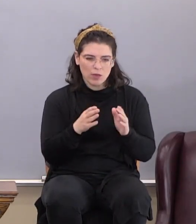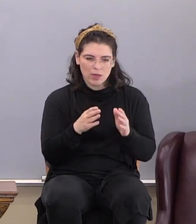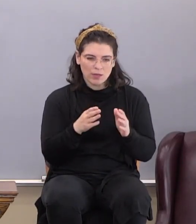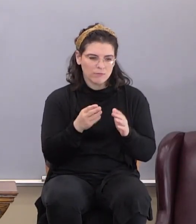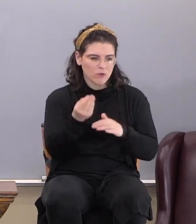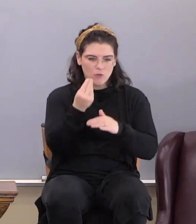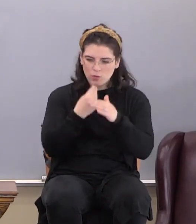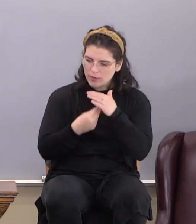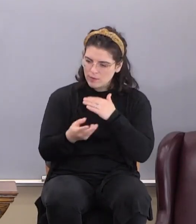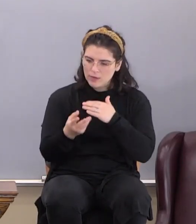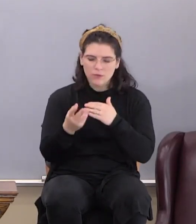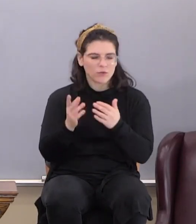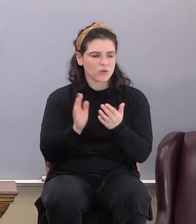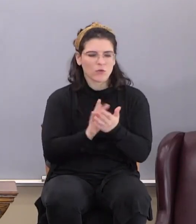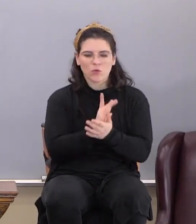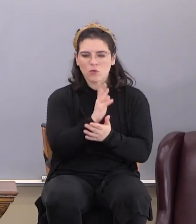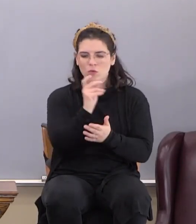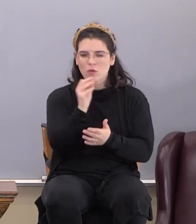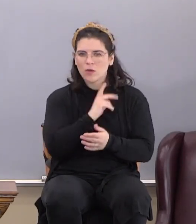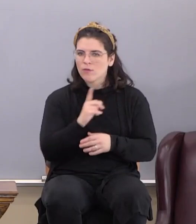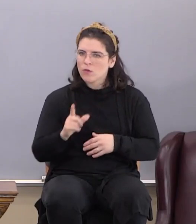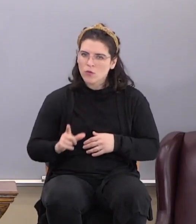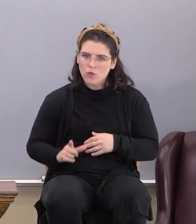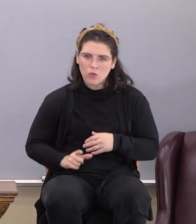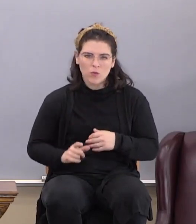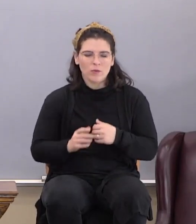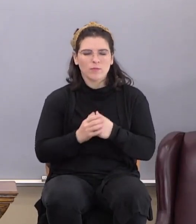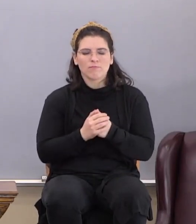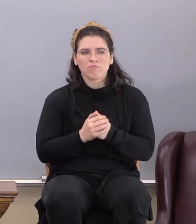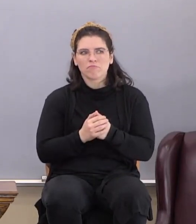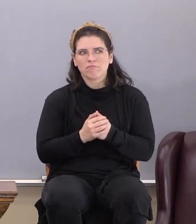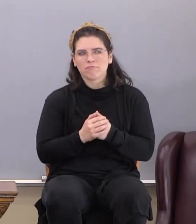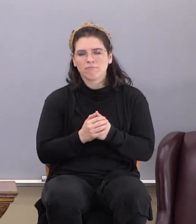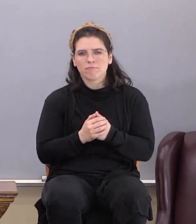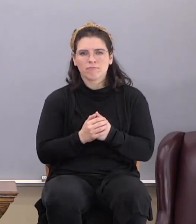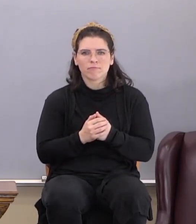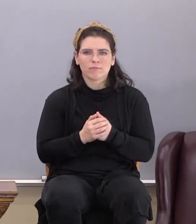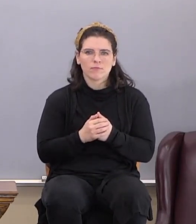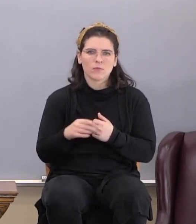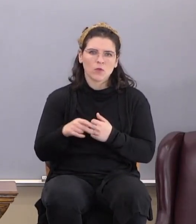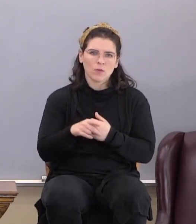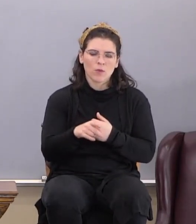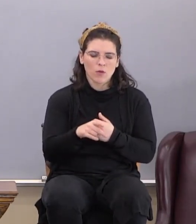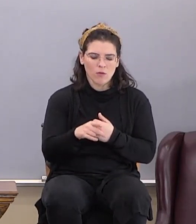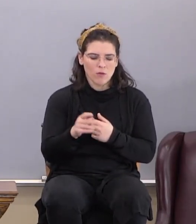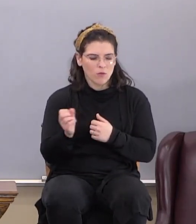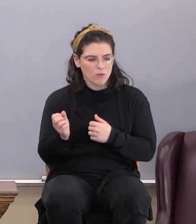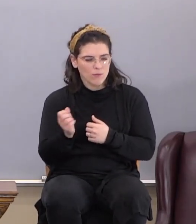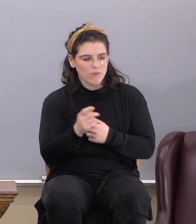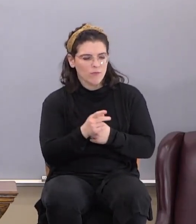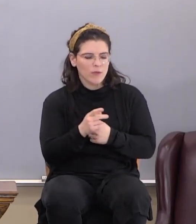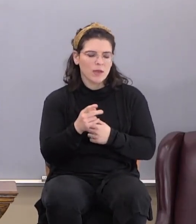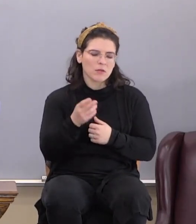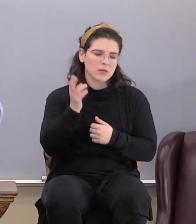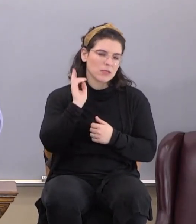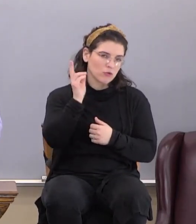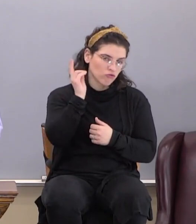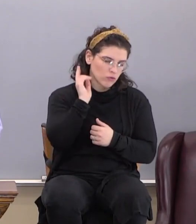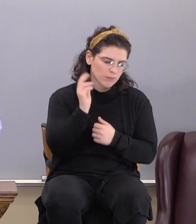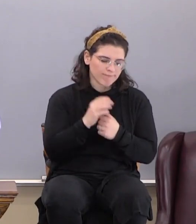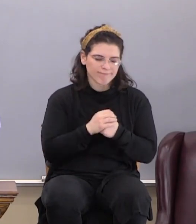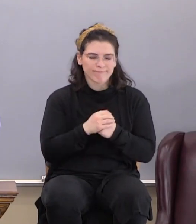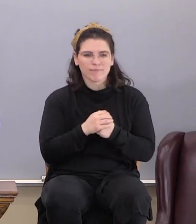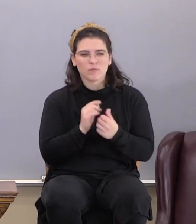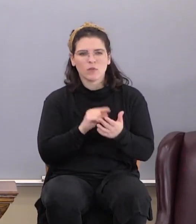revelation, the glory of the Lord. So Paul, he takes us back into history.